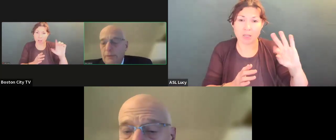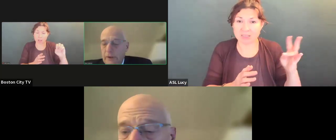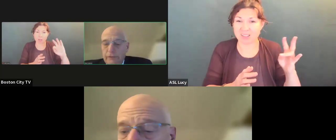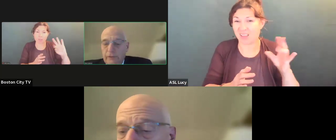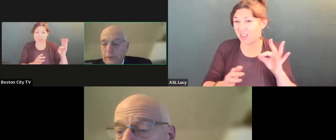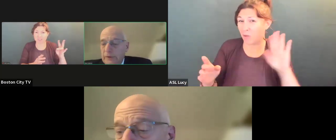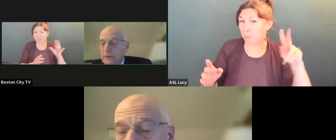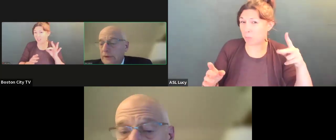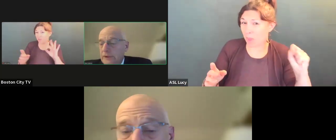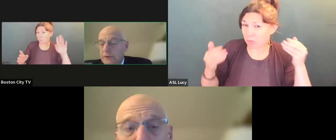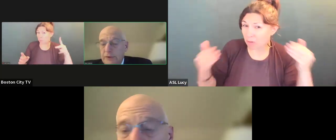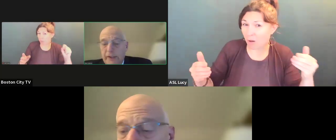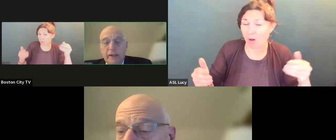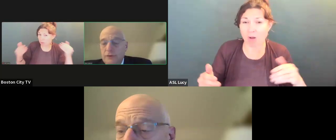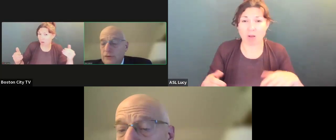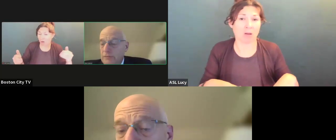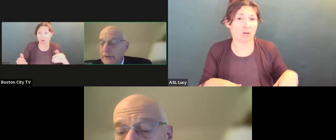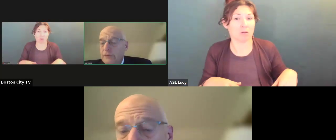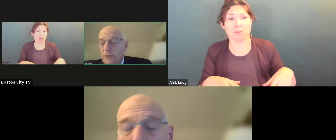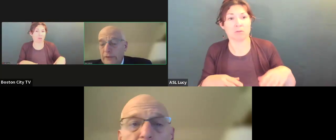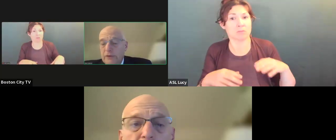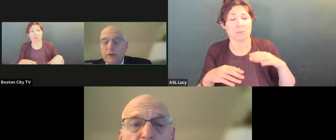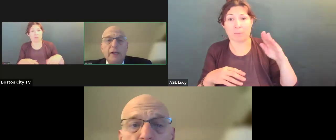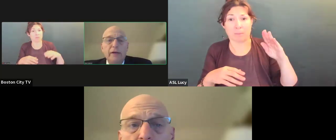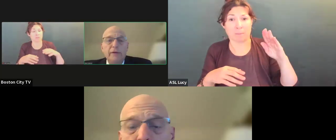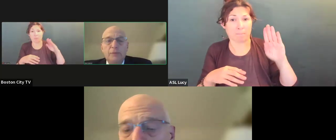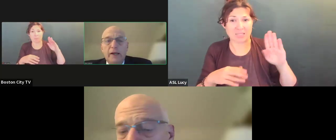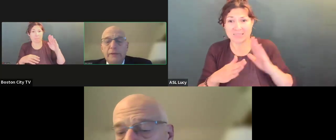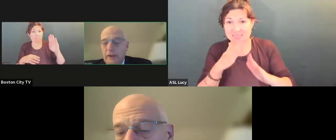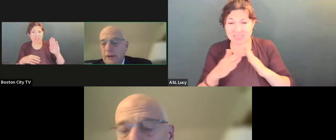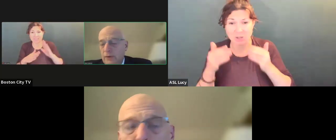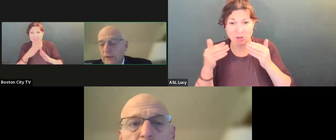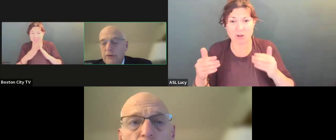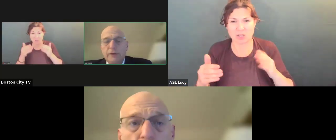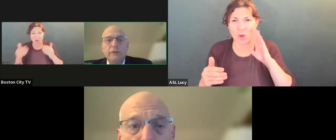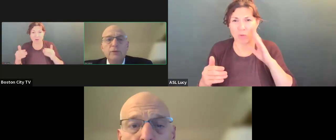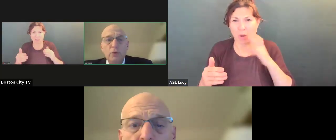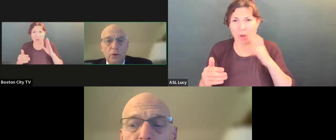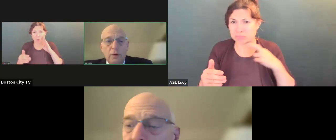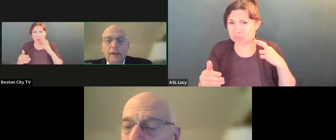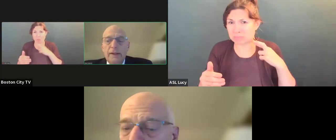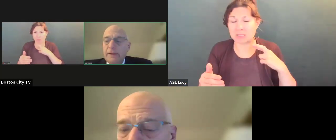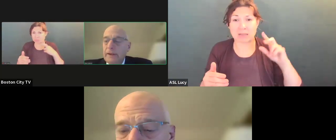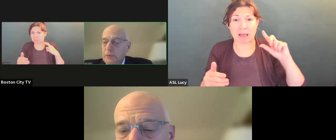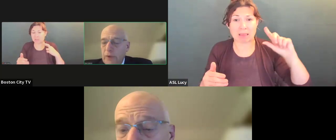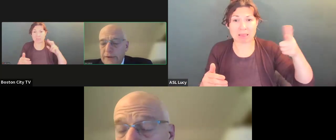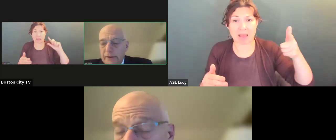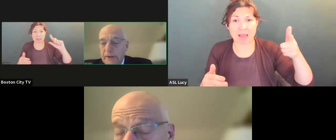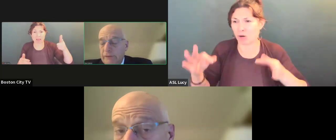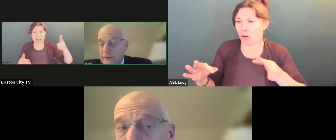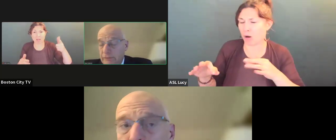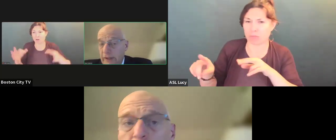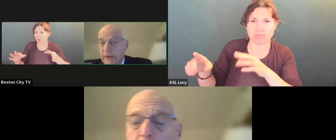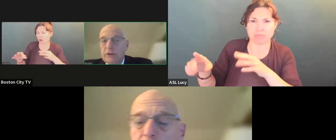goes forward with this lease, you're taking a tremendous risk going down this path that a court is going to rule that this project is